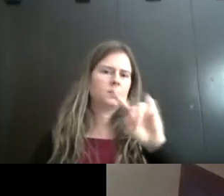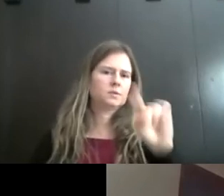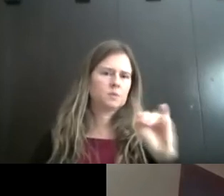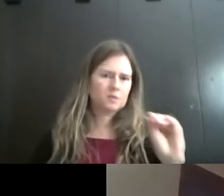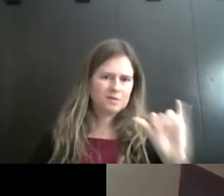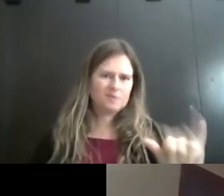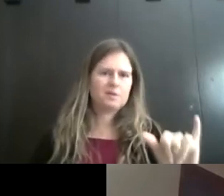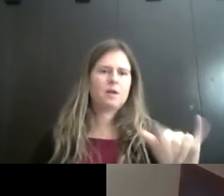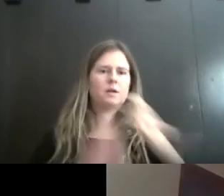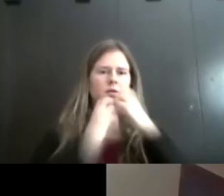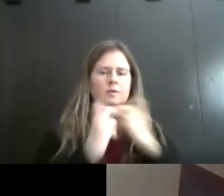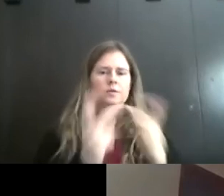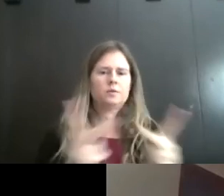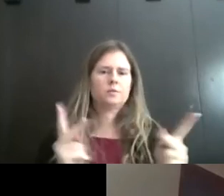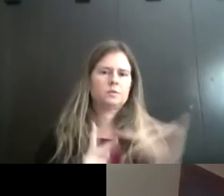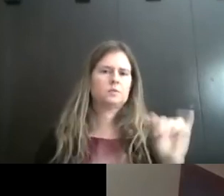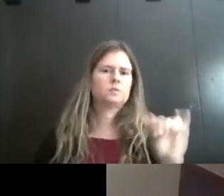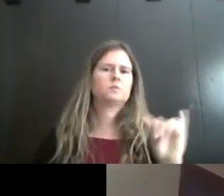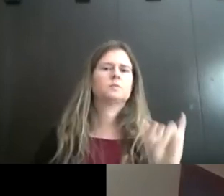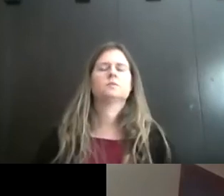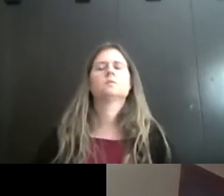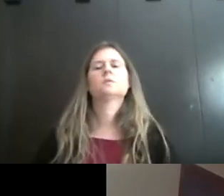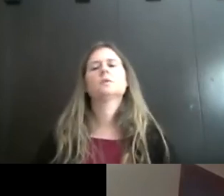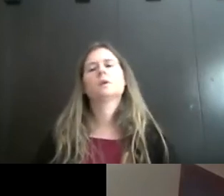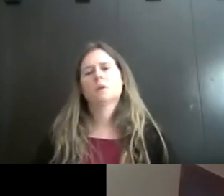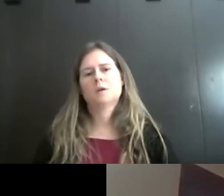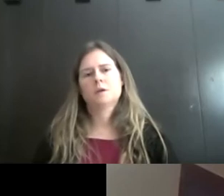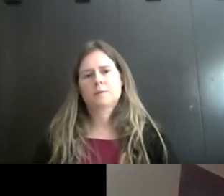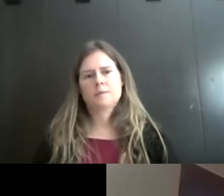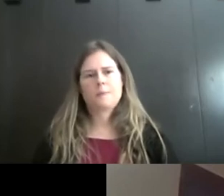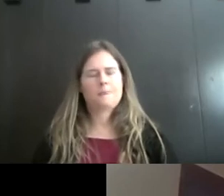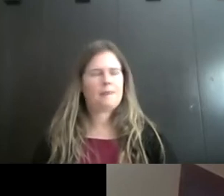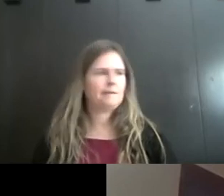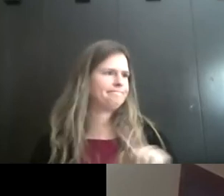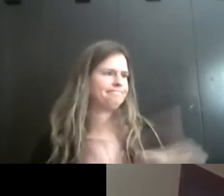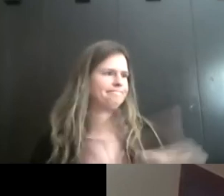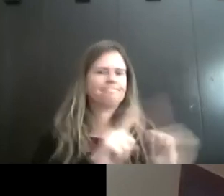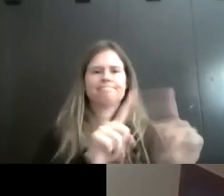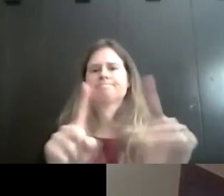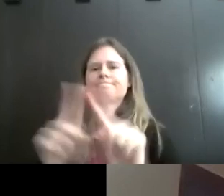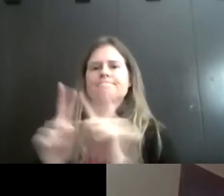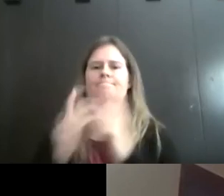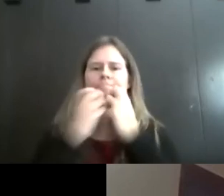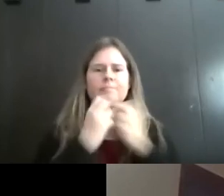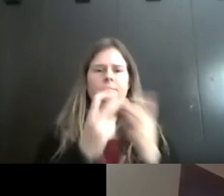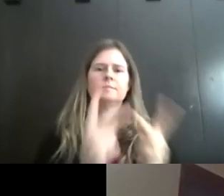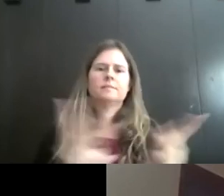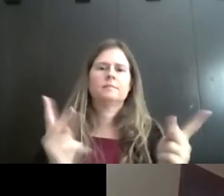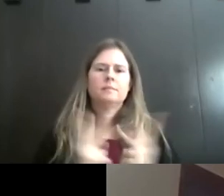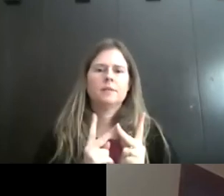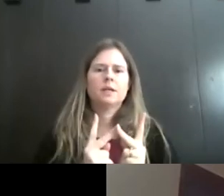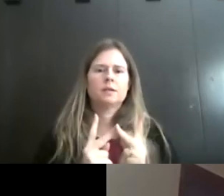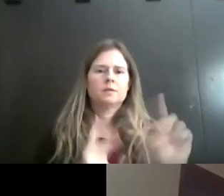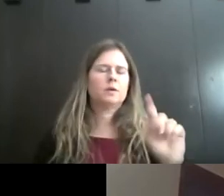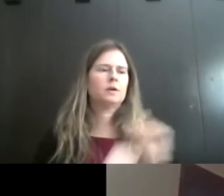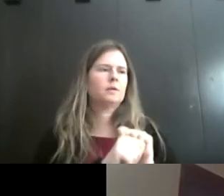was a very sacred, but there's probably hundreds of sacred spots, mountaintops, because we